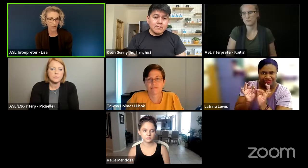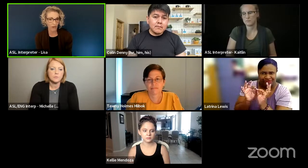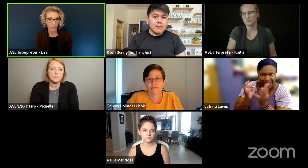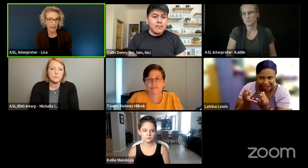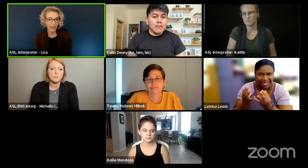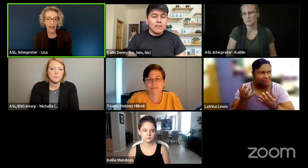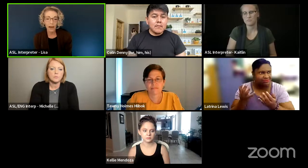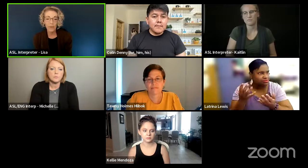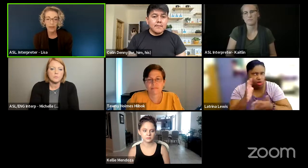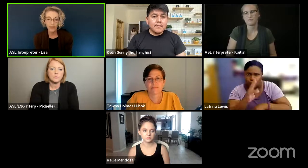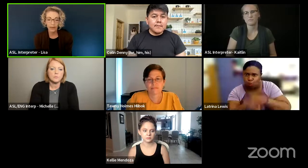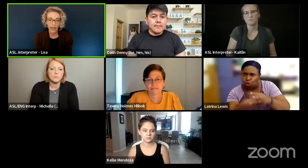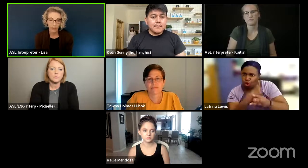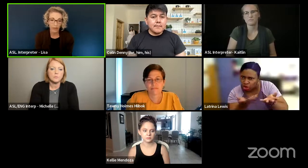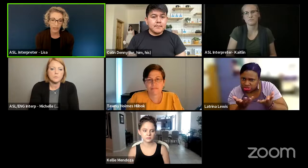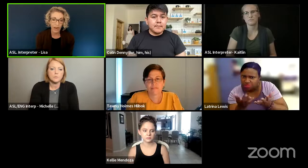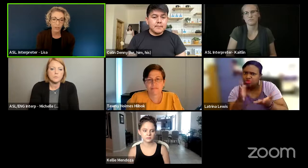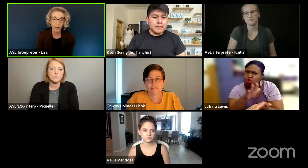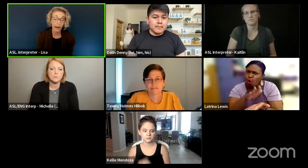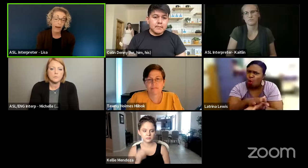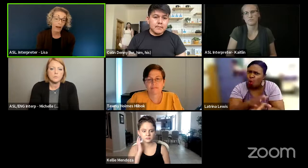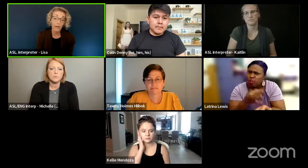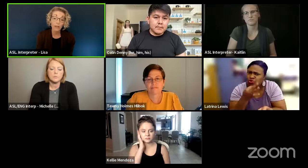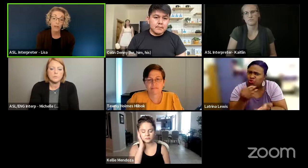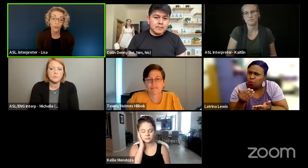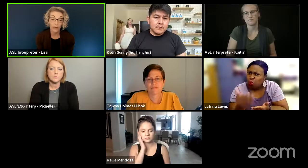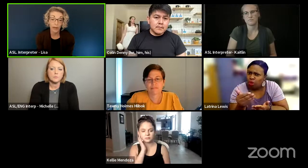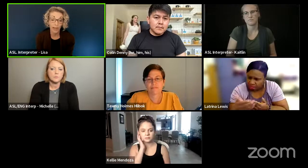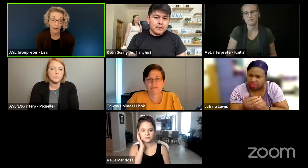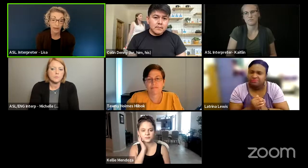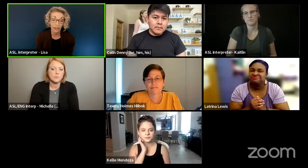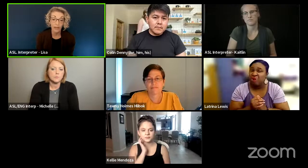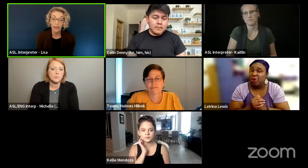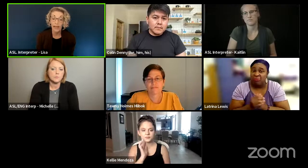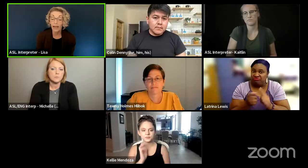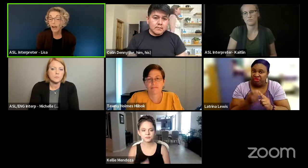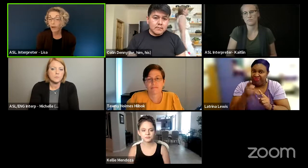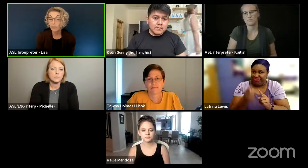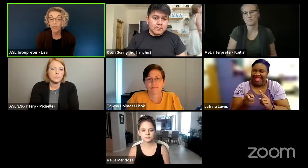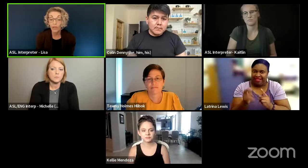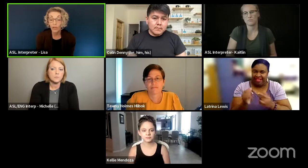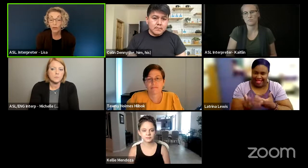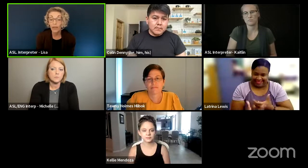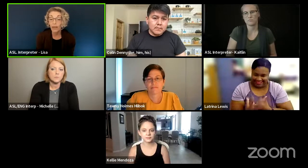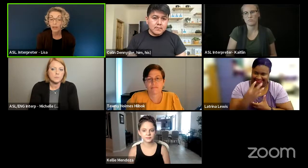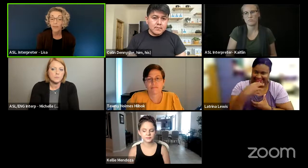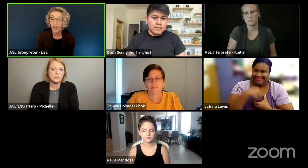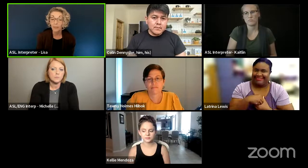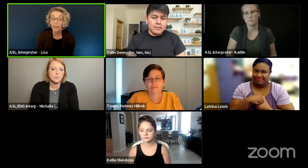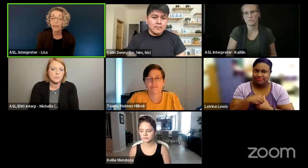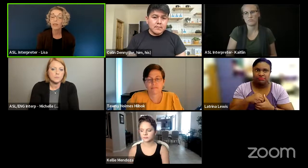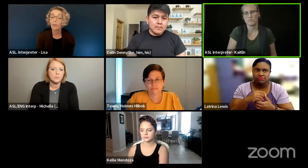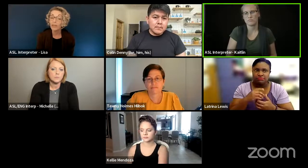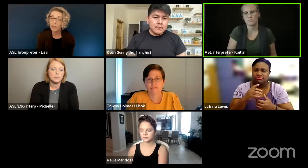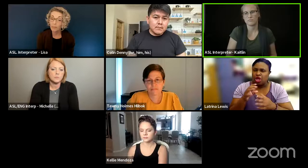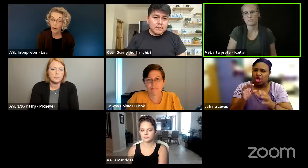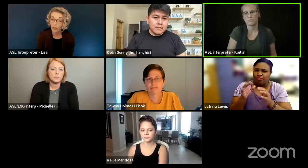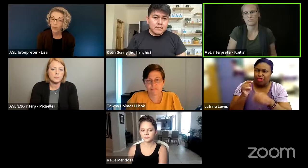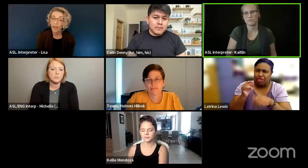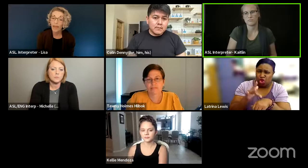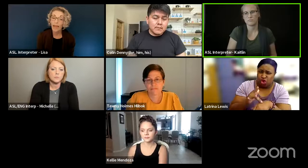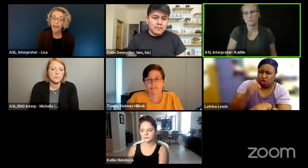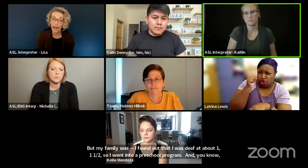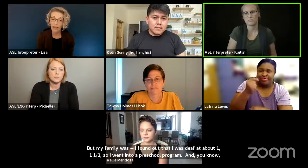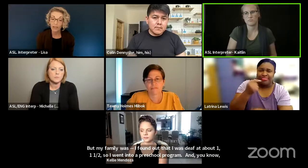know how they were going to pick up the language, how I was going to pick up language, how I was going to communicate with the family. So we did